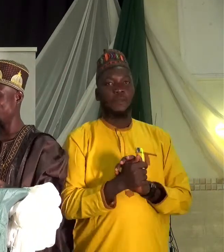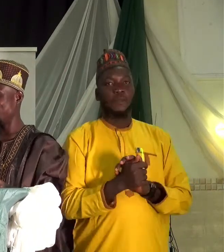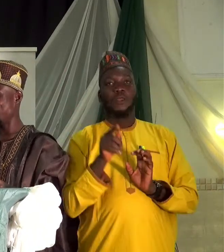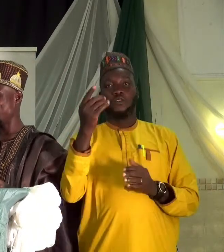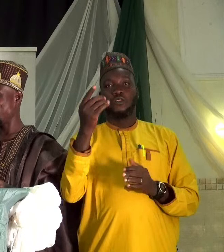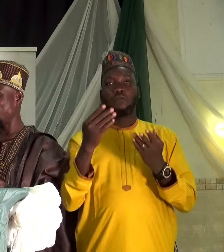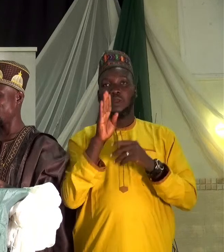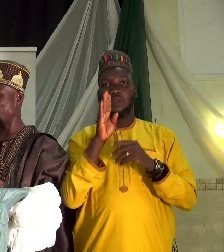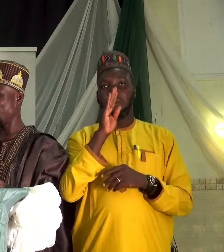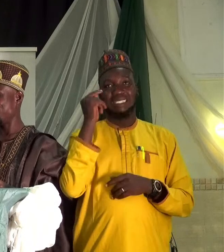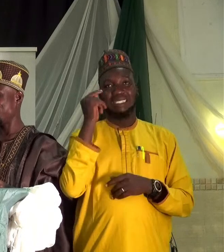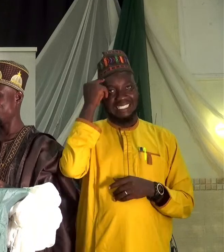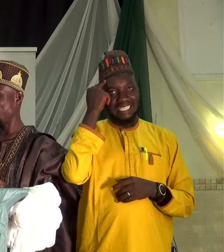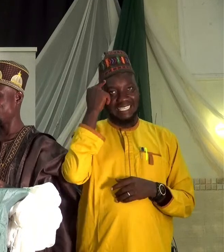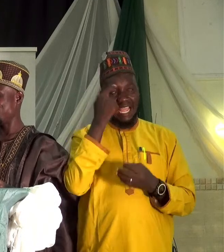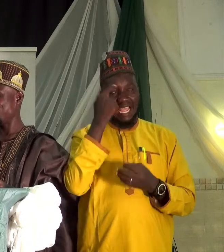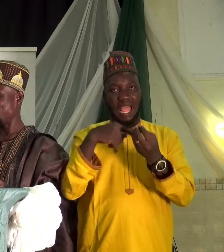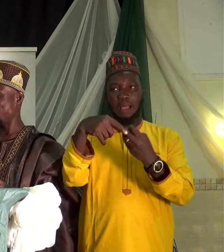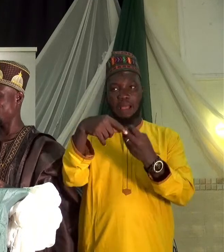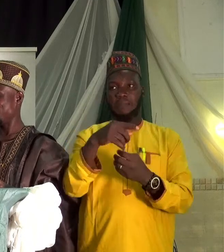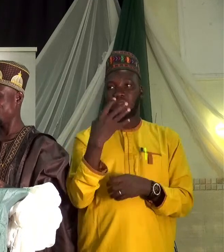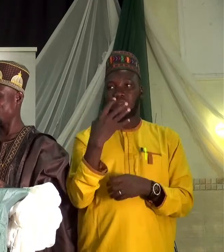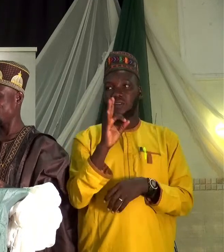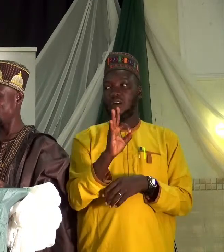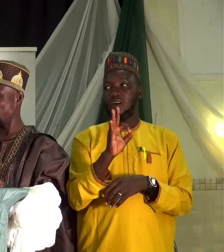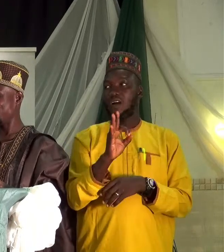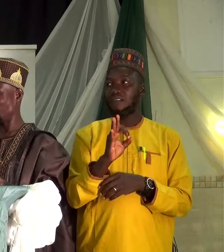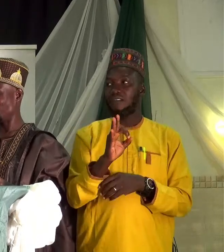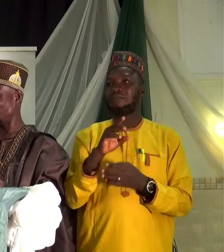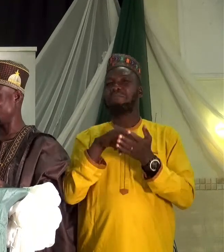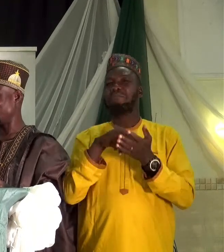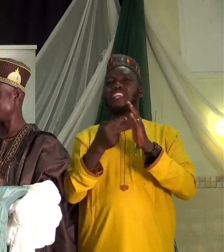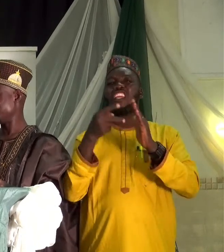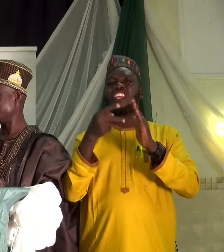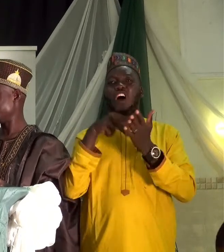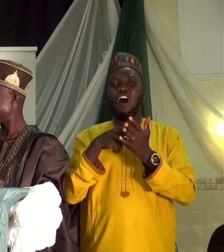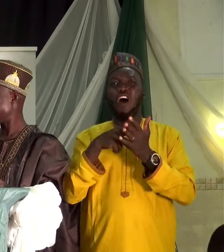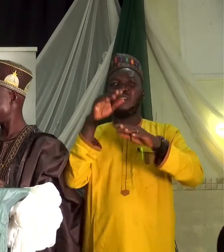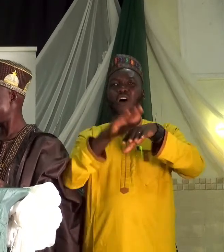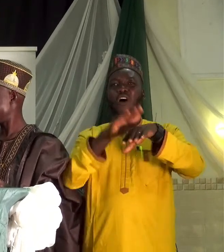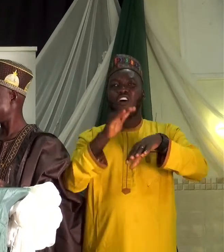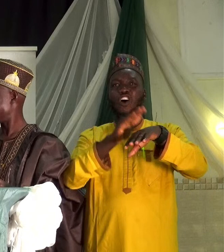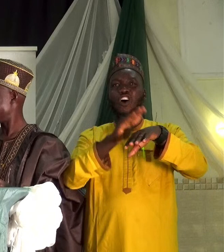the alias of Tana Tana, but